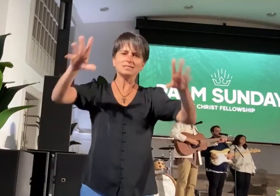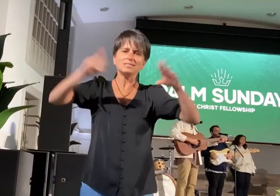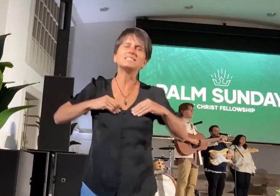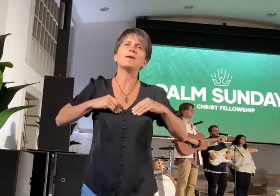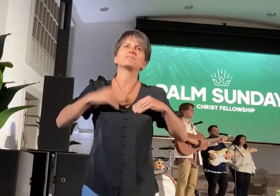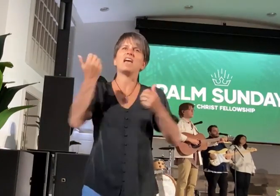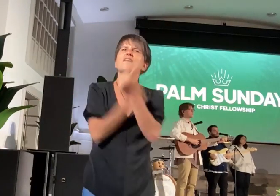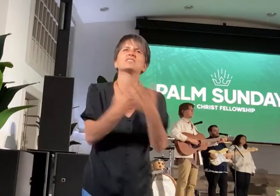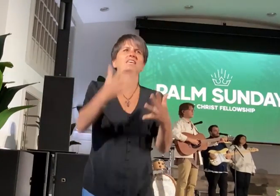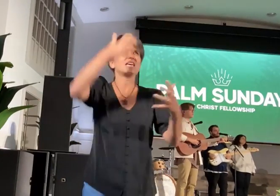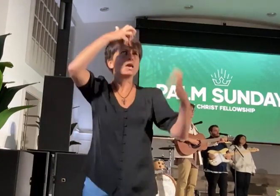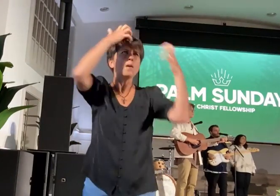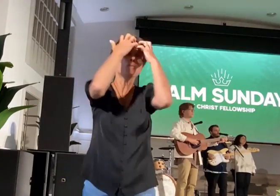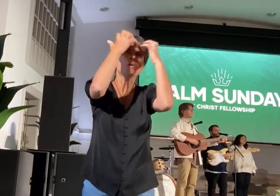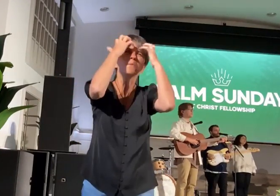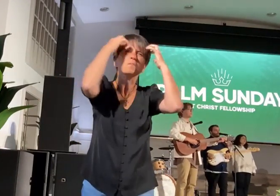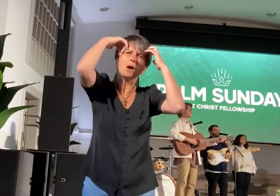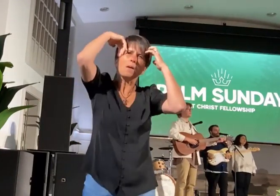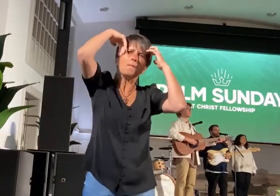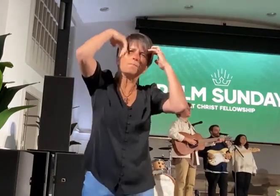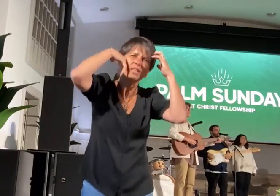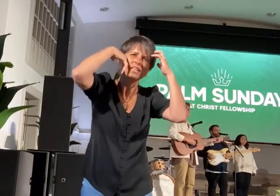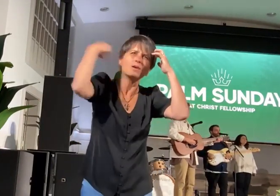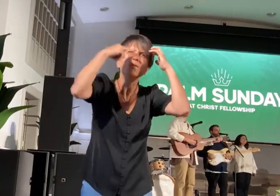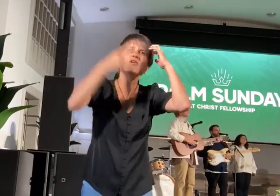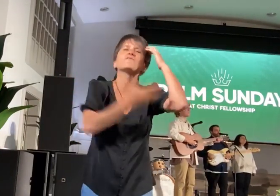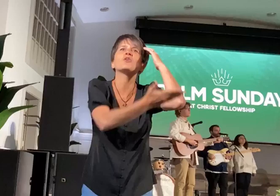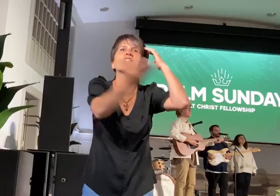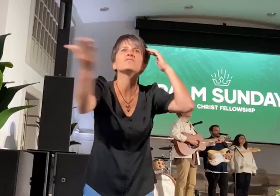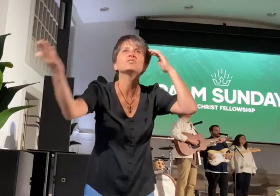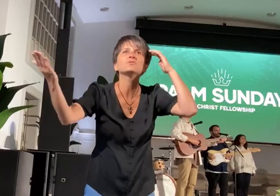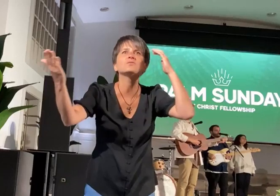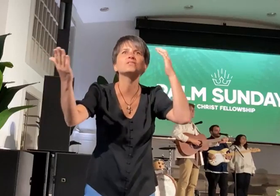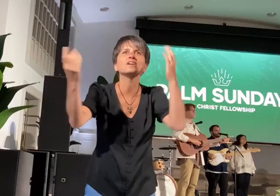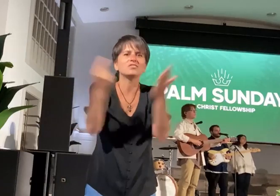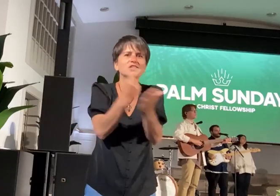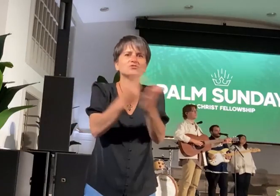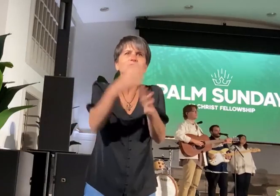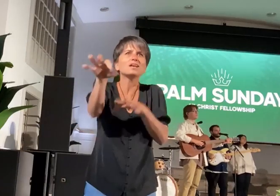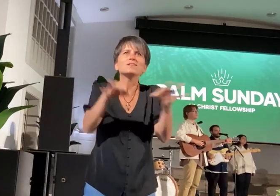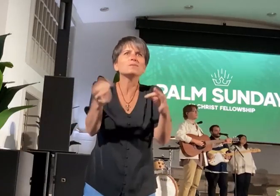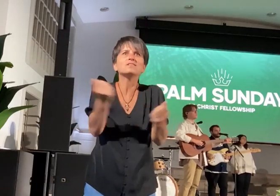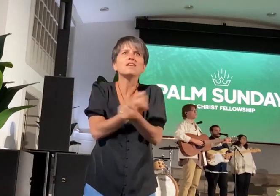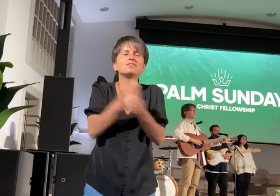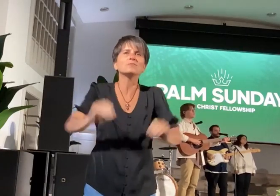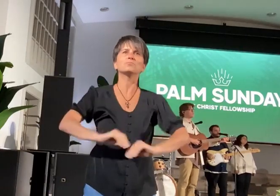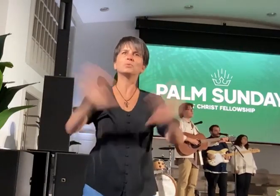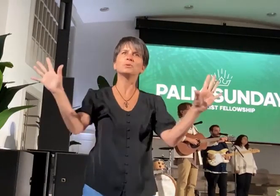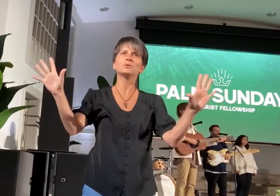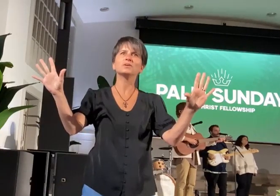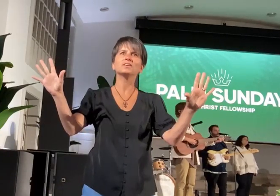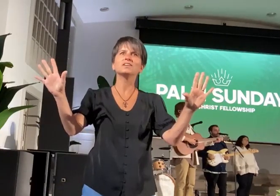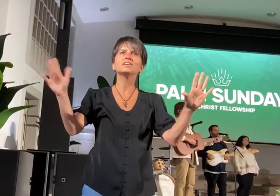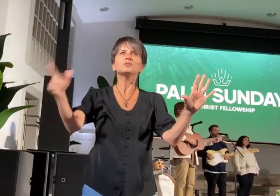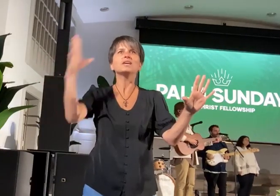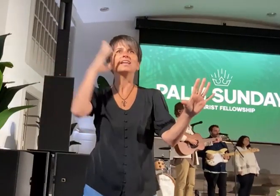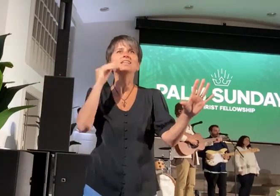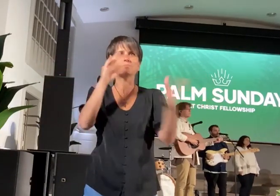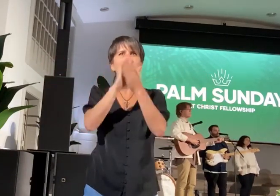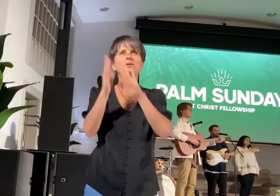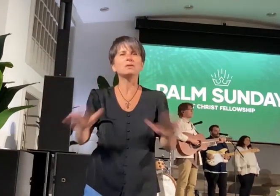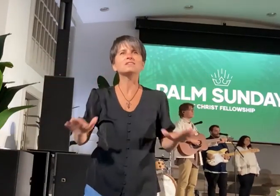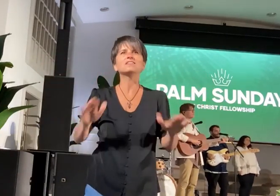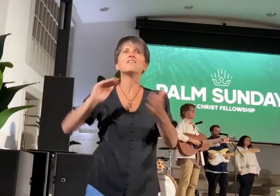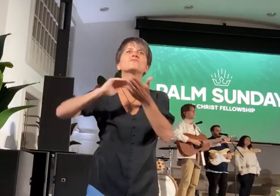can have peace that passes all understanding, as Scripture would tell us? There's peace in your mind. There's